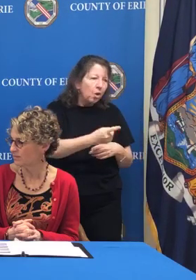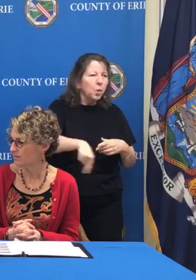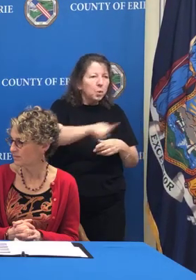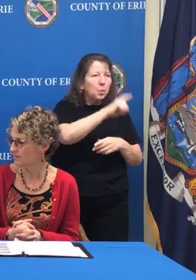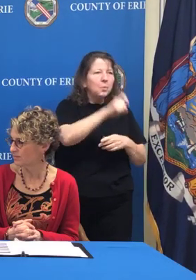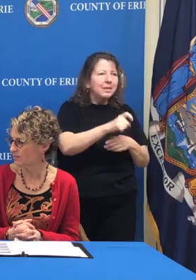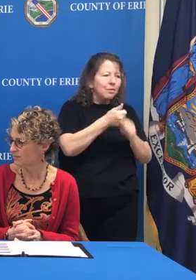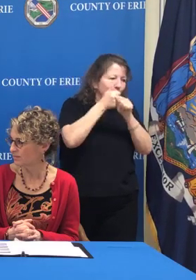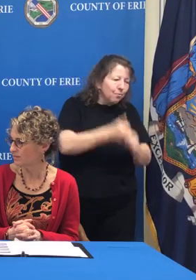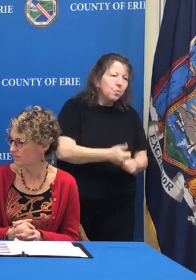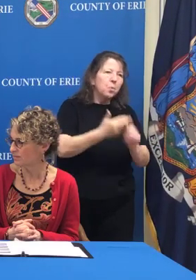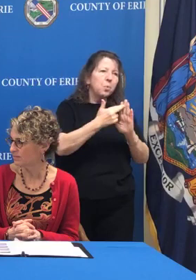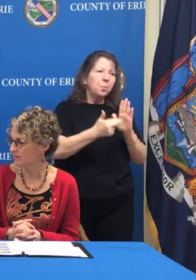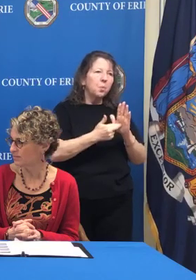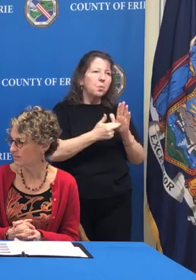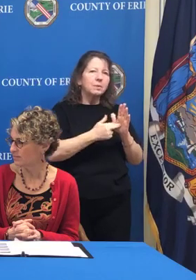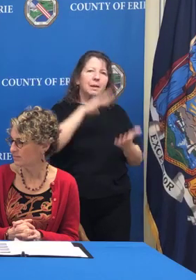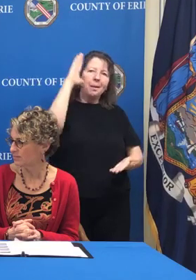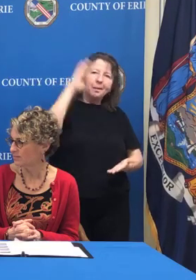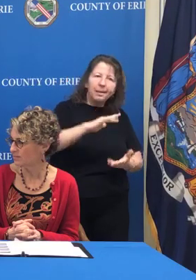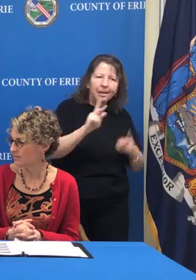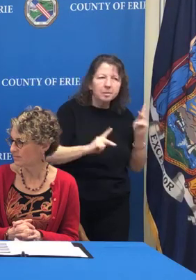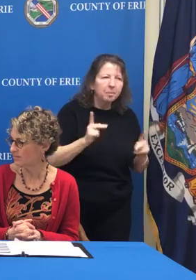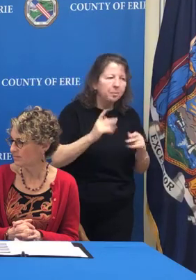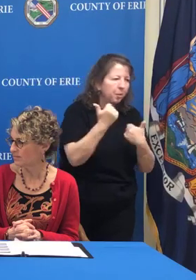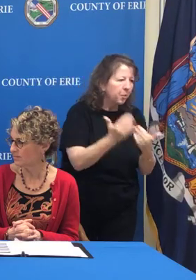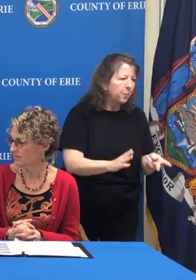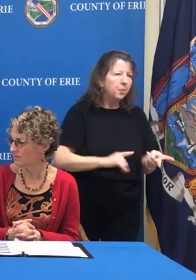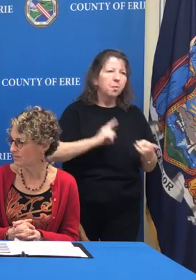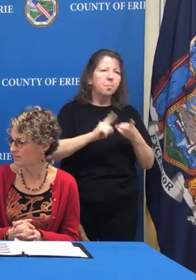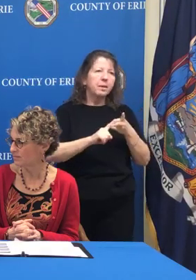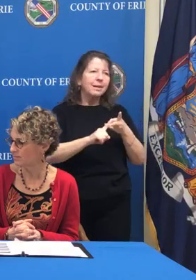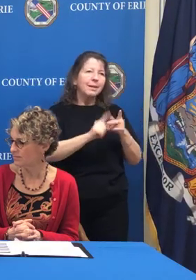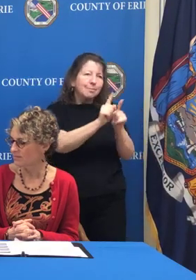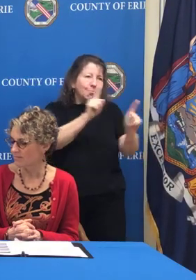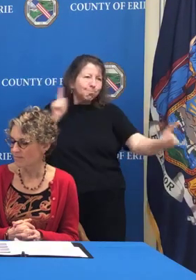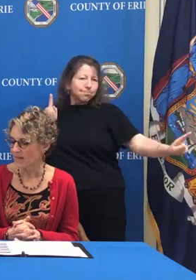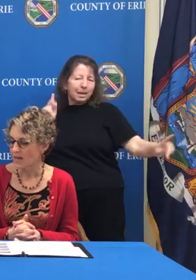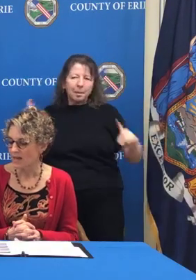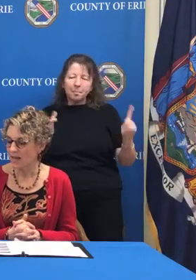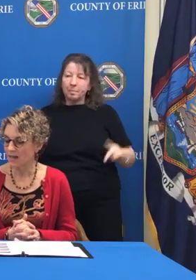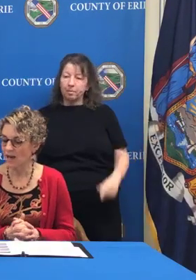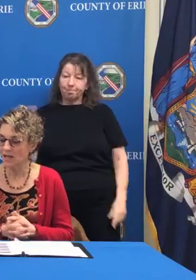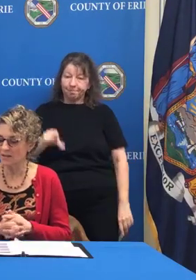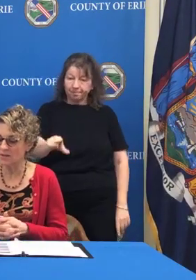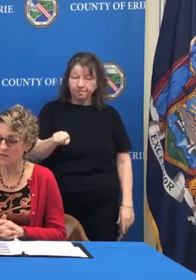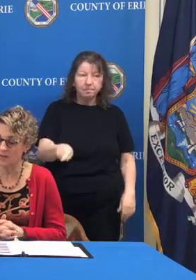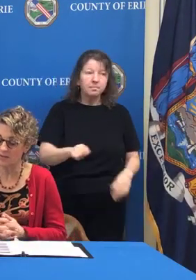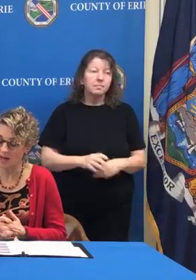regards to reduction of workforce as well as the social distancing. Doctor? Yeah,